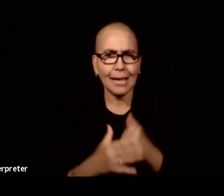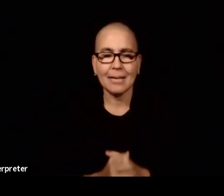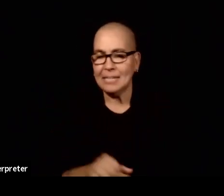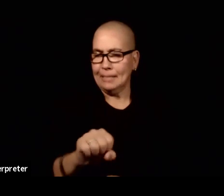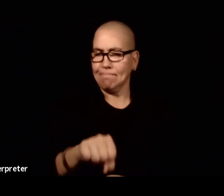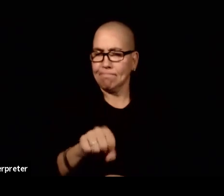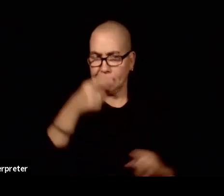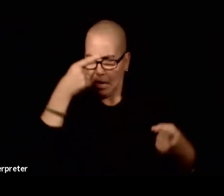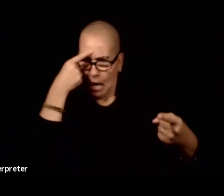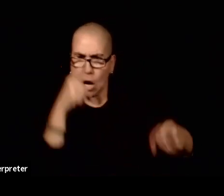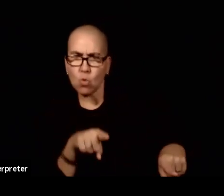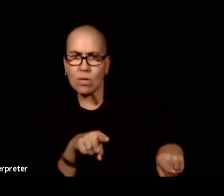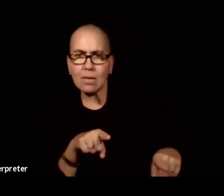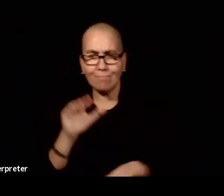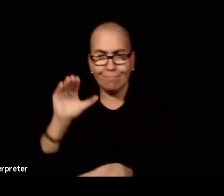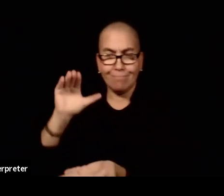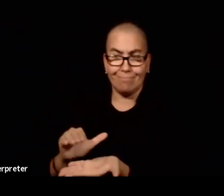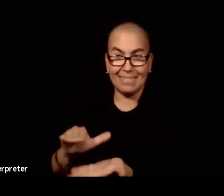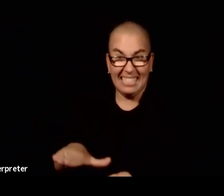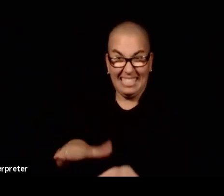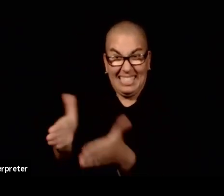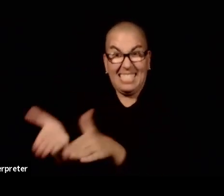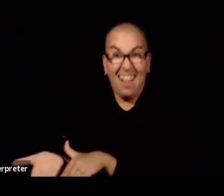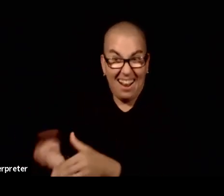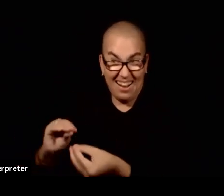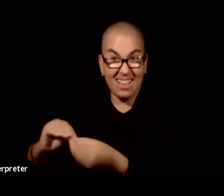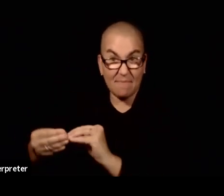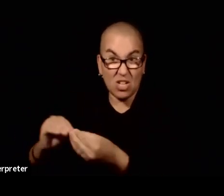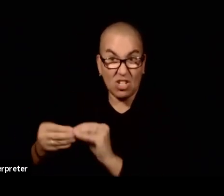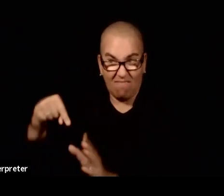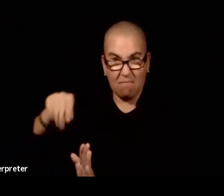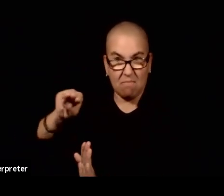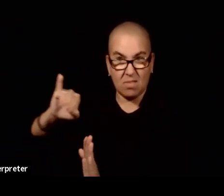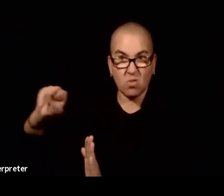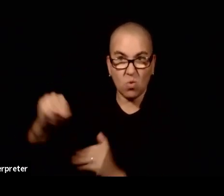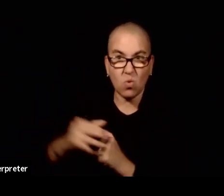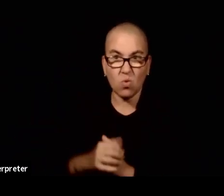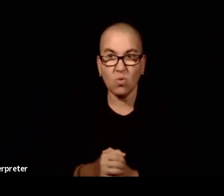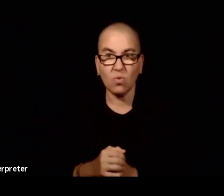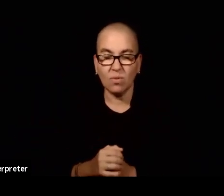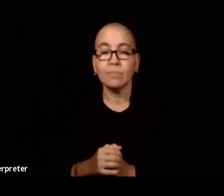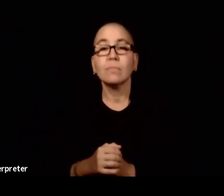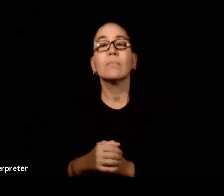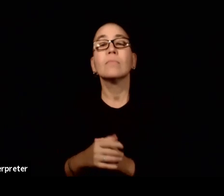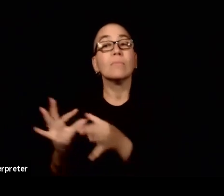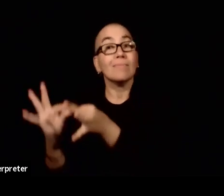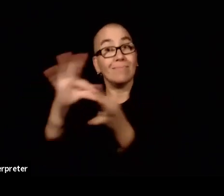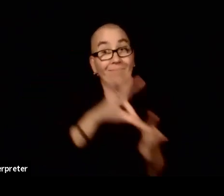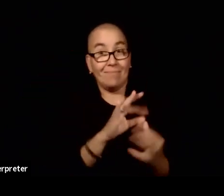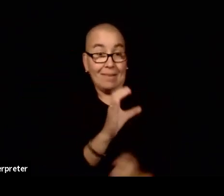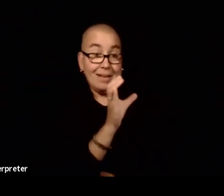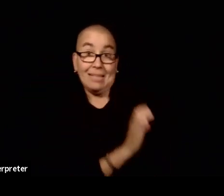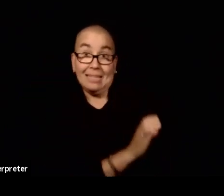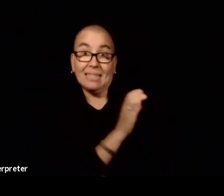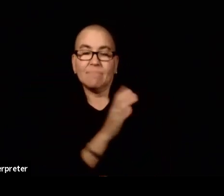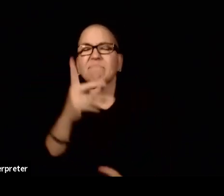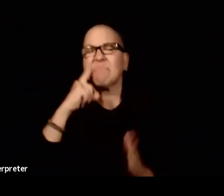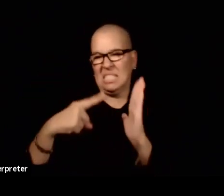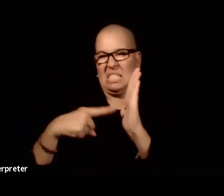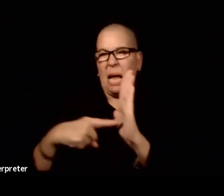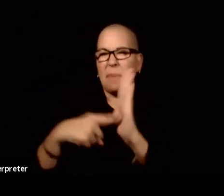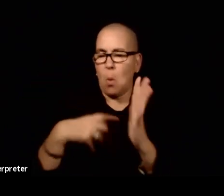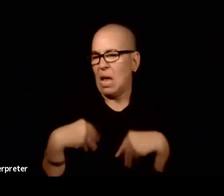comment about changing clinical care, I can give you a really good example of that. At our hospital, we